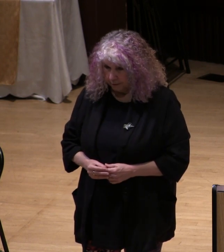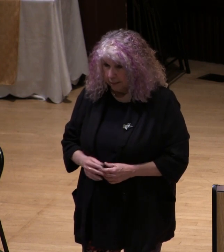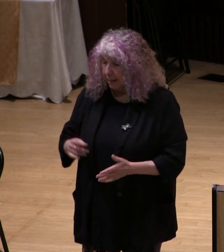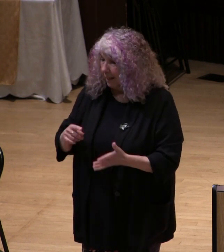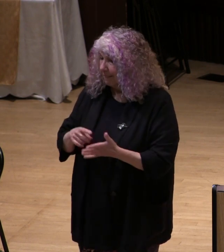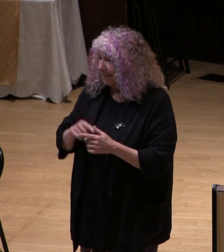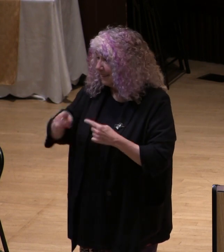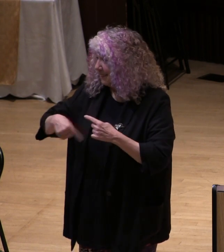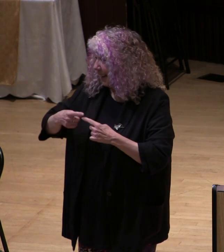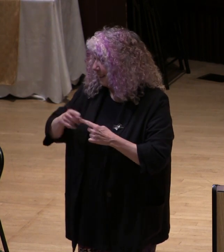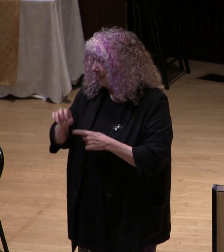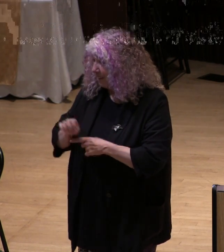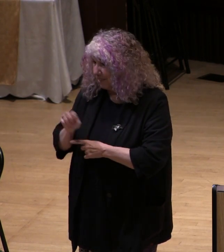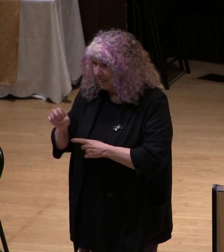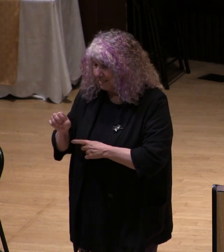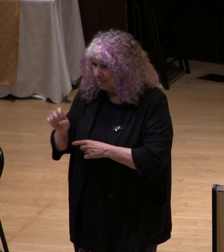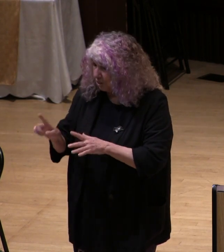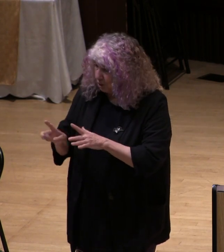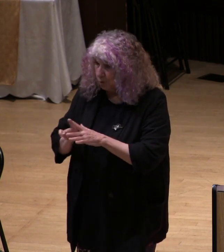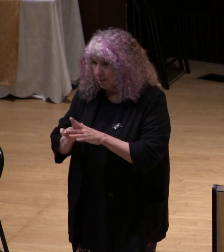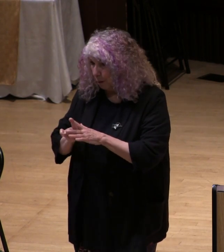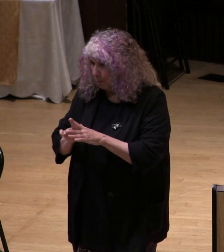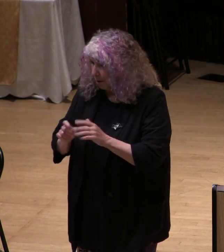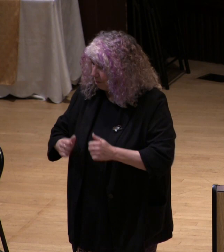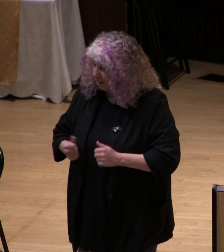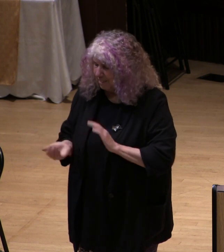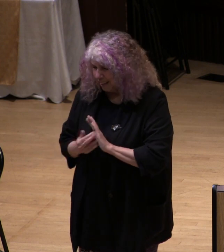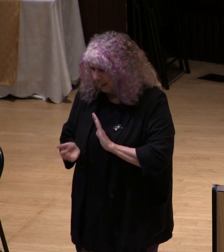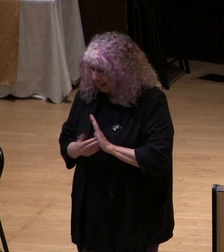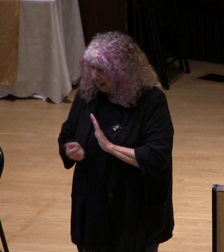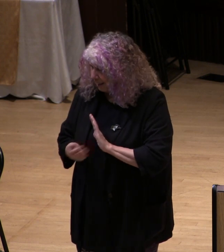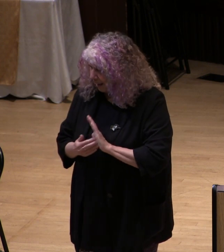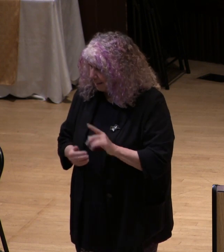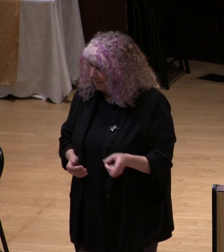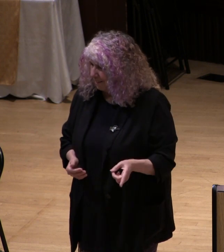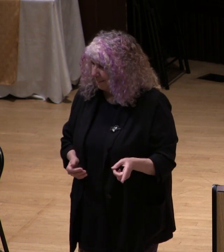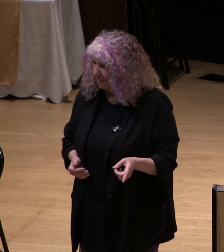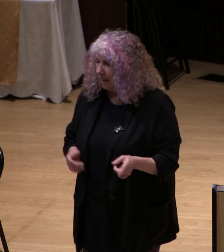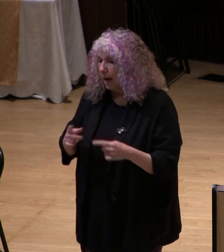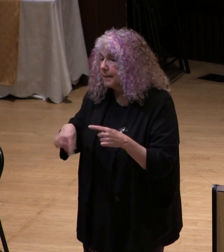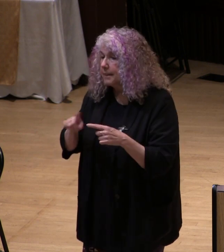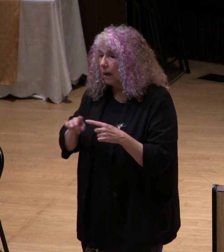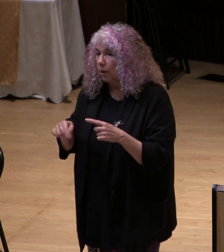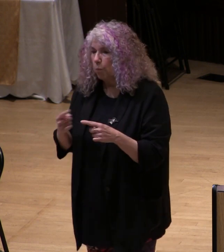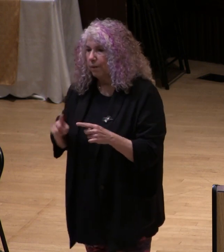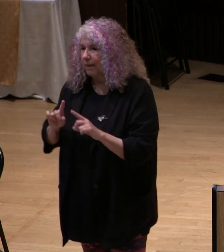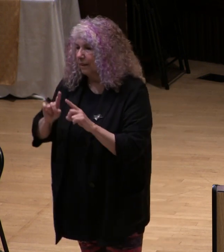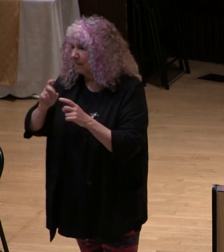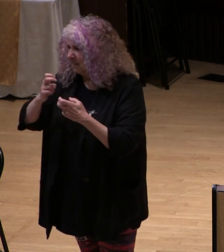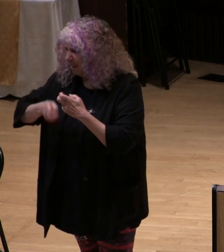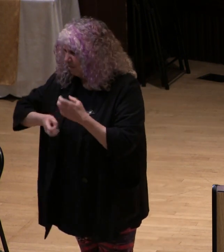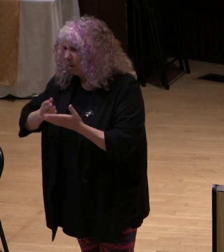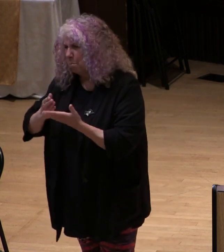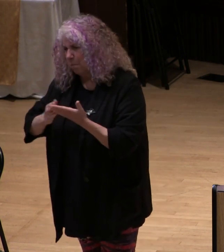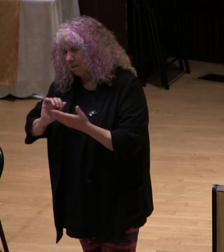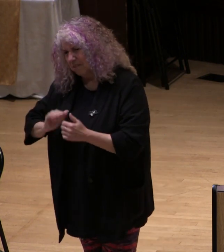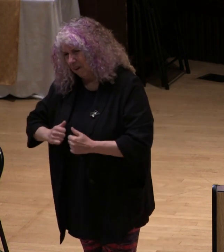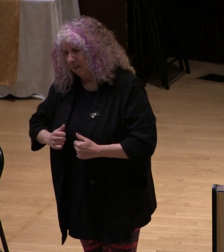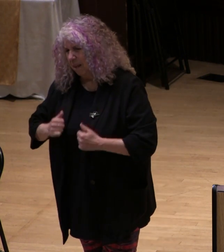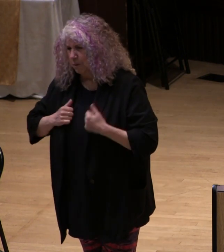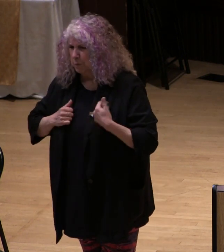This cycle of Easter comes in our lives again and again, a cycle where there are difficult parts of our